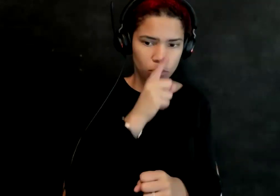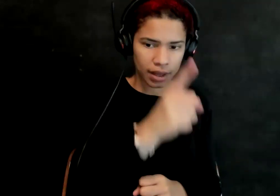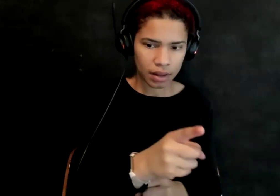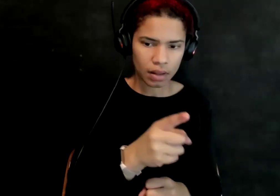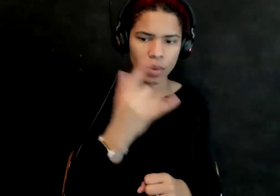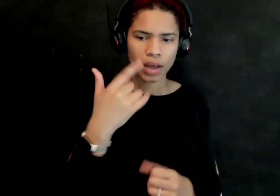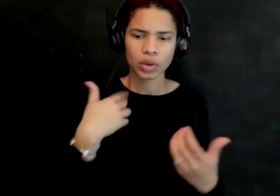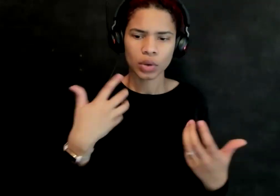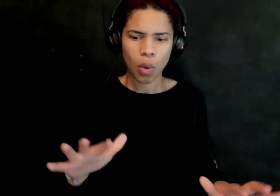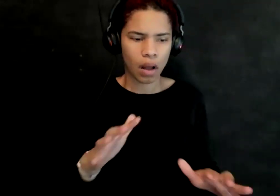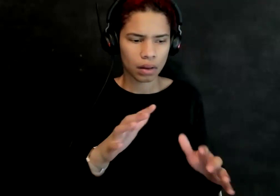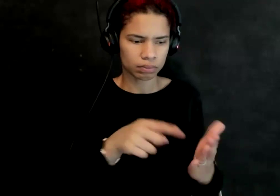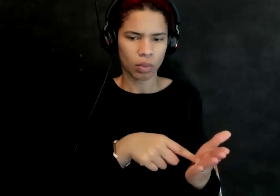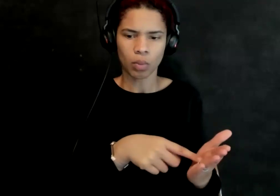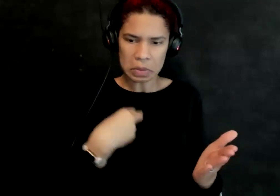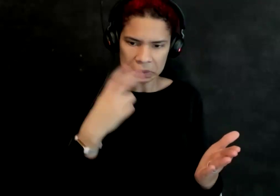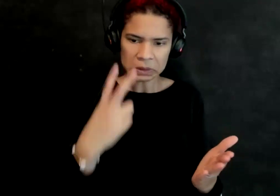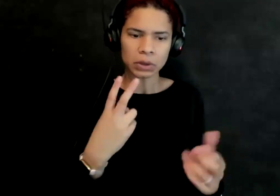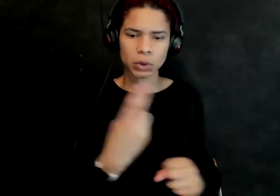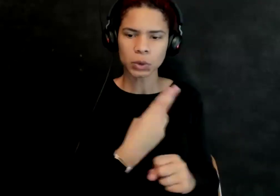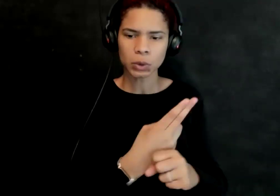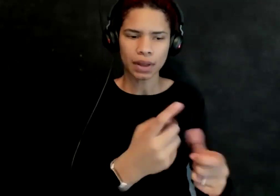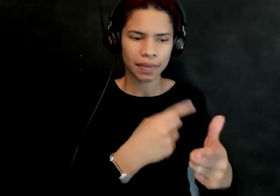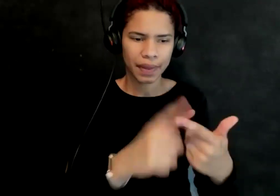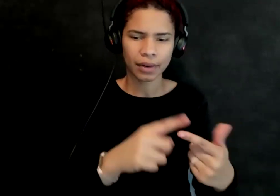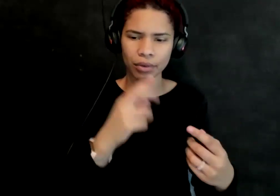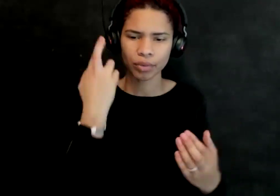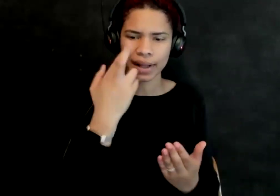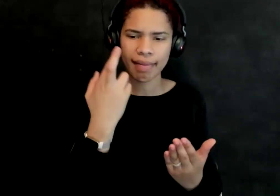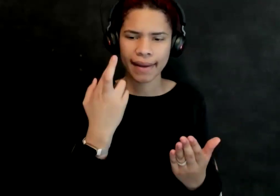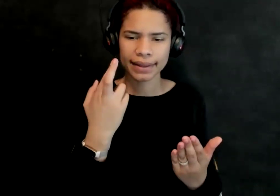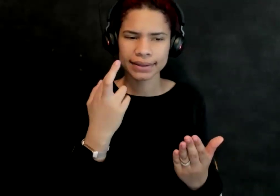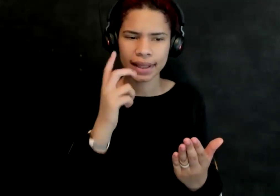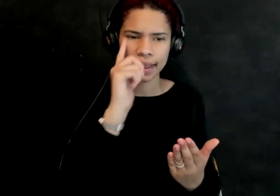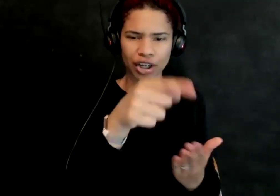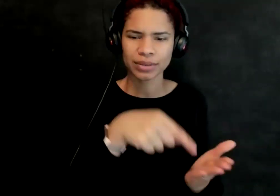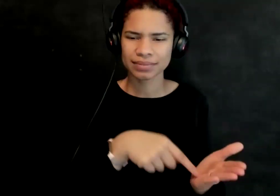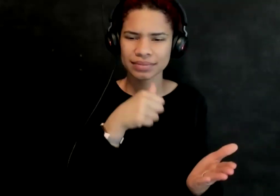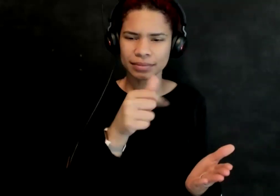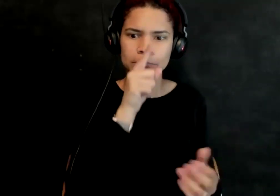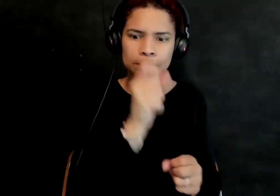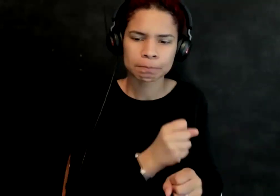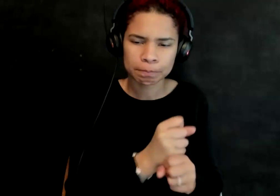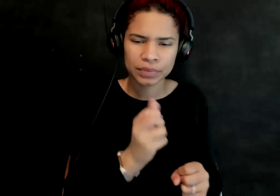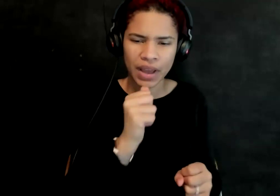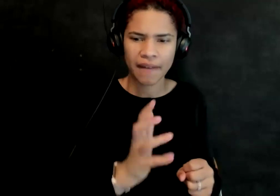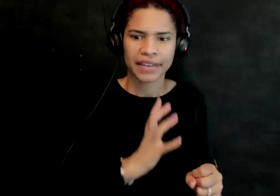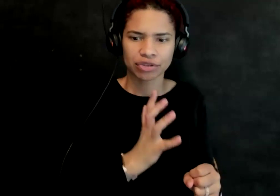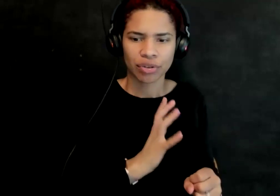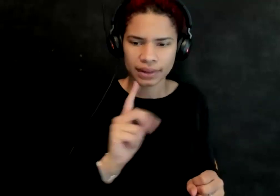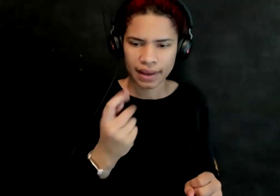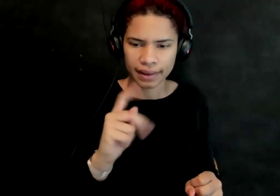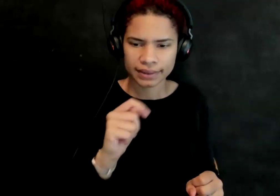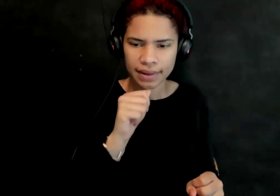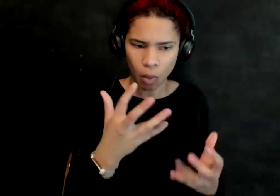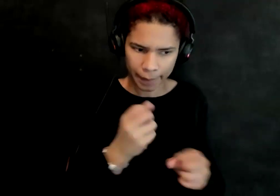of work and then you realize that there's some sort of inaccuracies, or it's not the official text. And then of